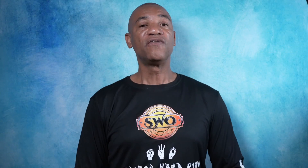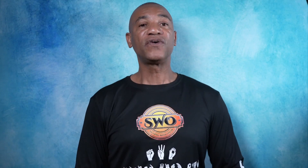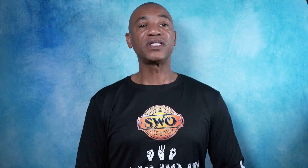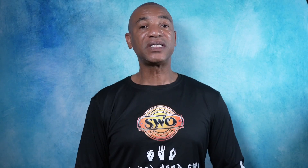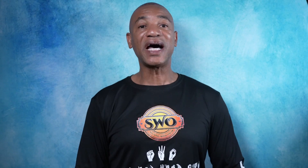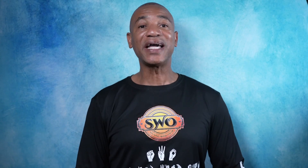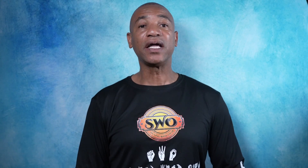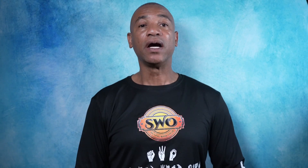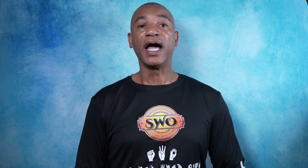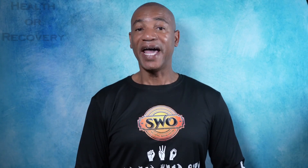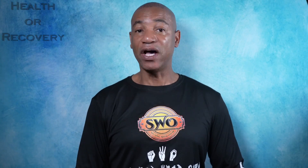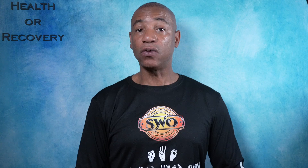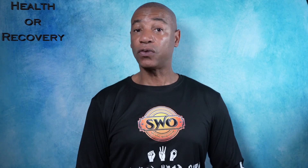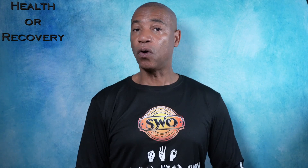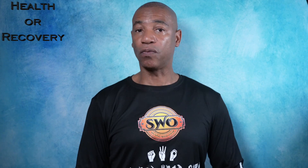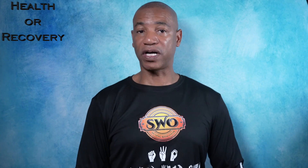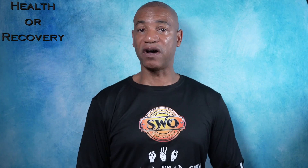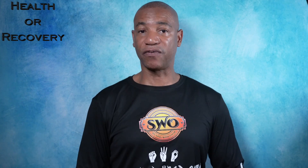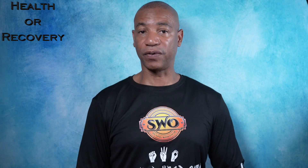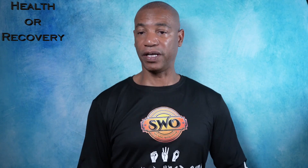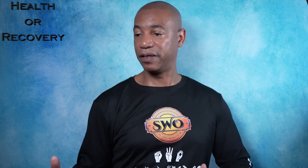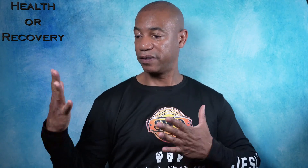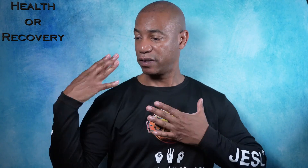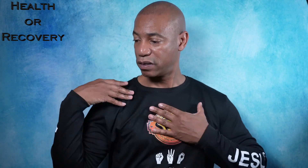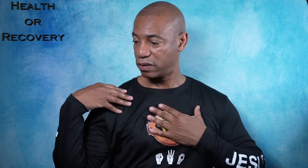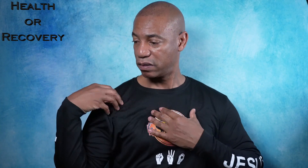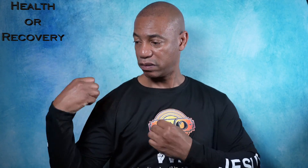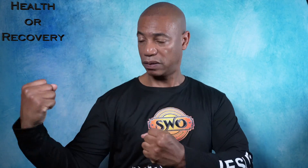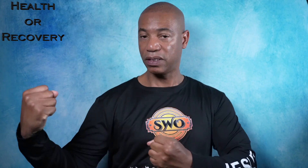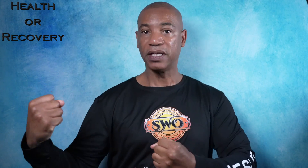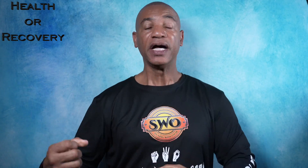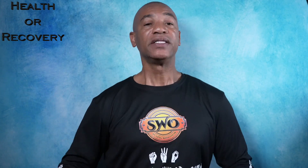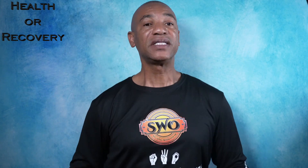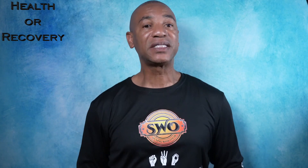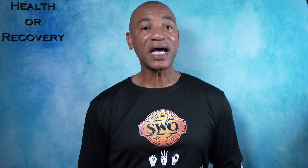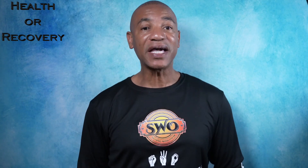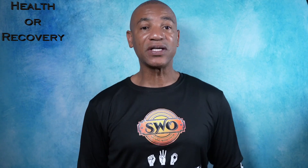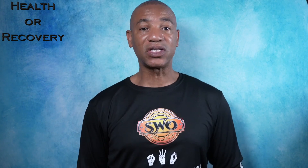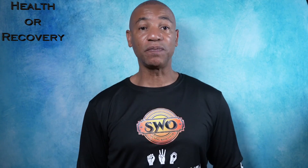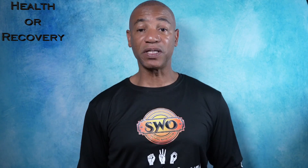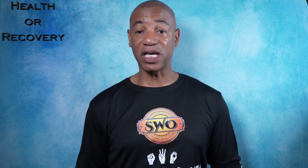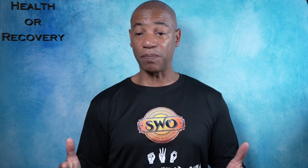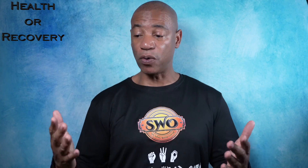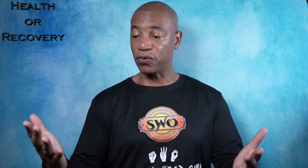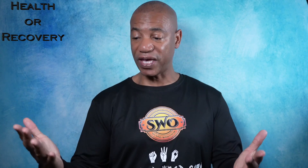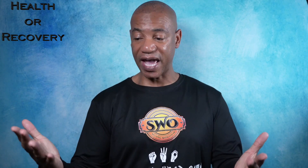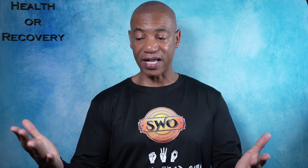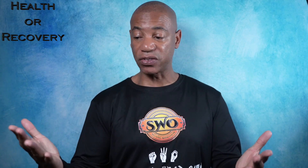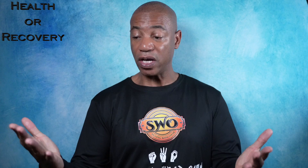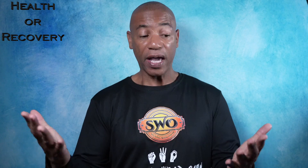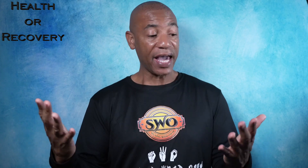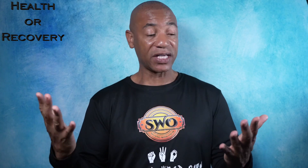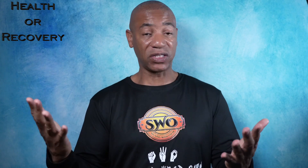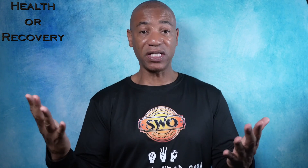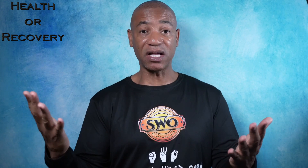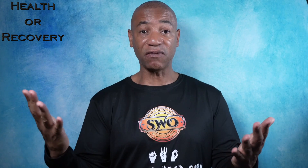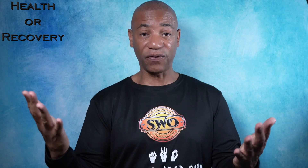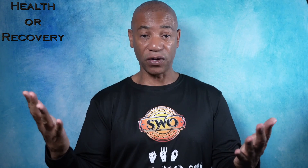For the sign health or recovery. To sign this, simply take both hands, extend out the fingers.